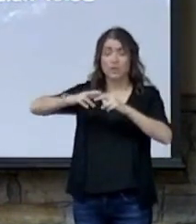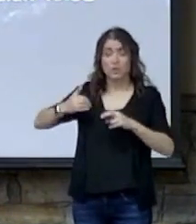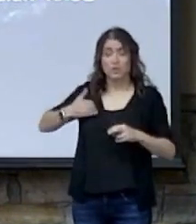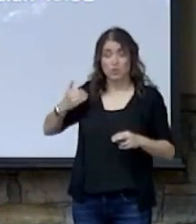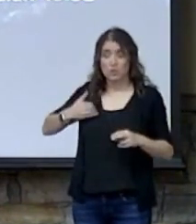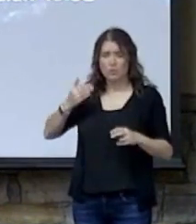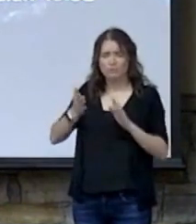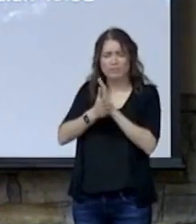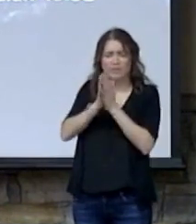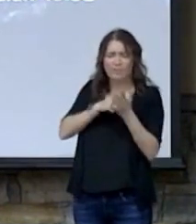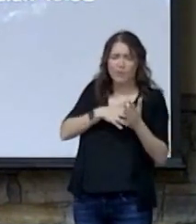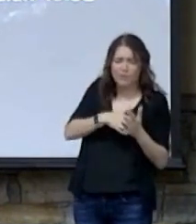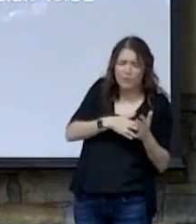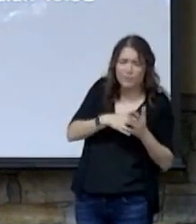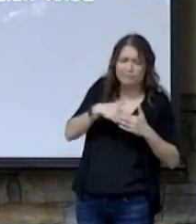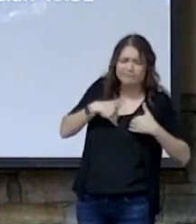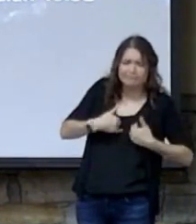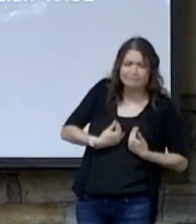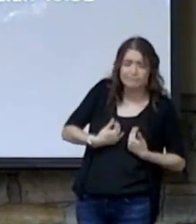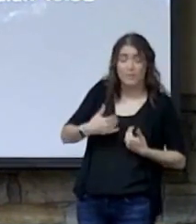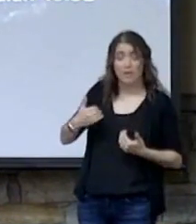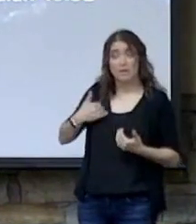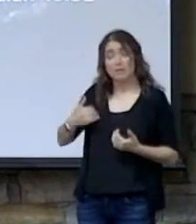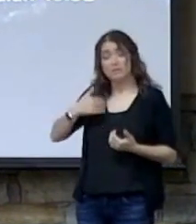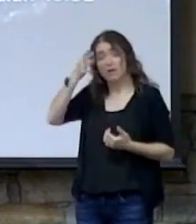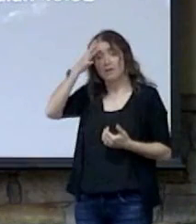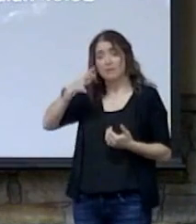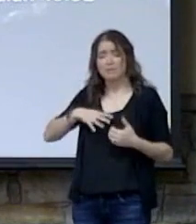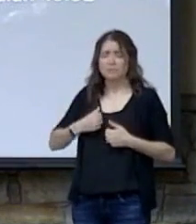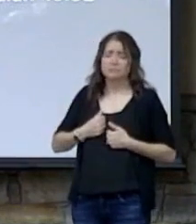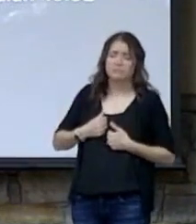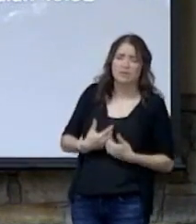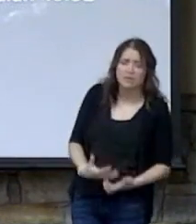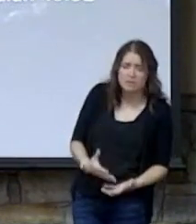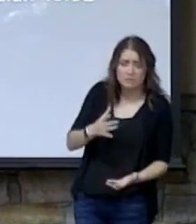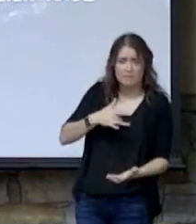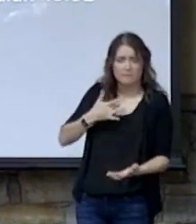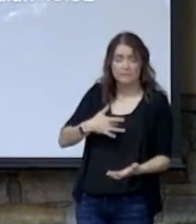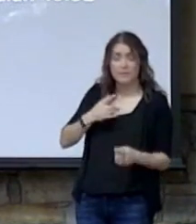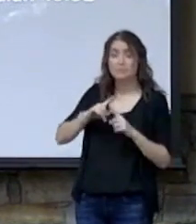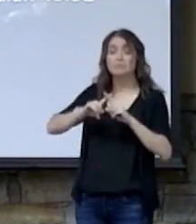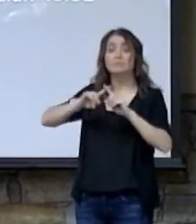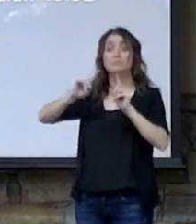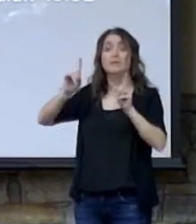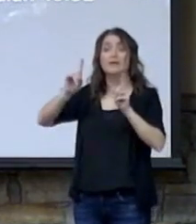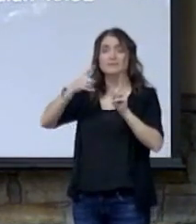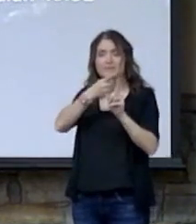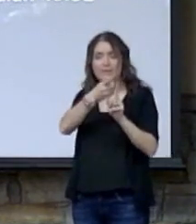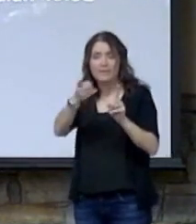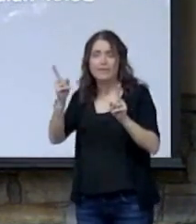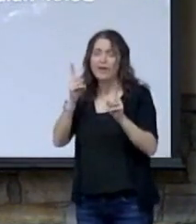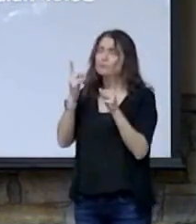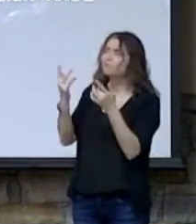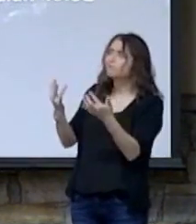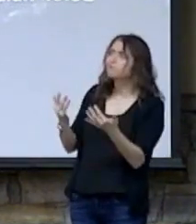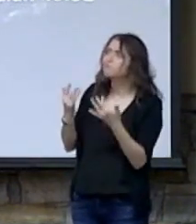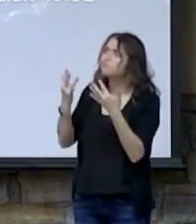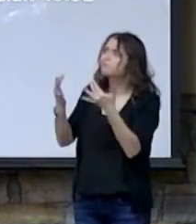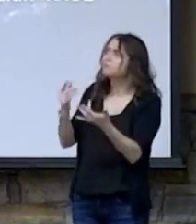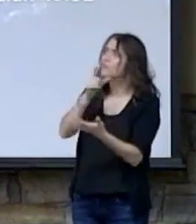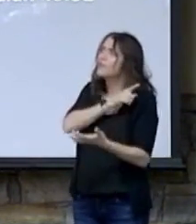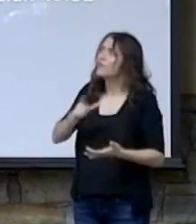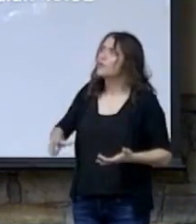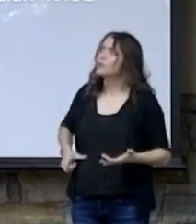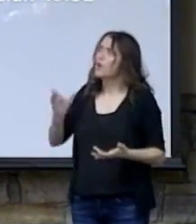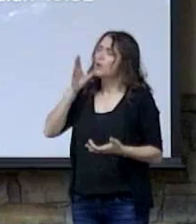and be weary, and young men shall feel exhausted. But they who wait for the Lord shall renew their